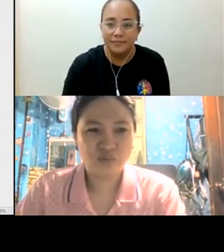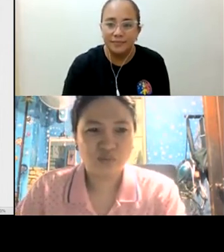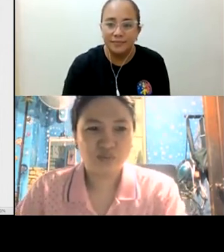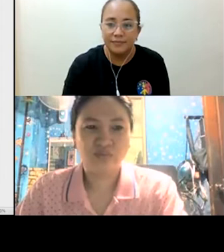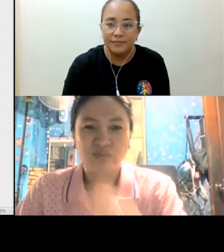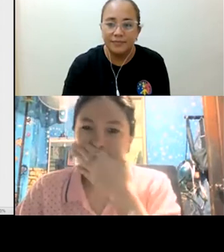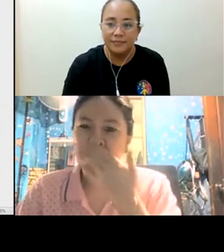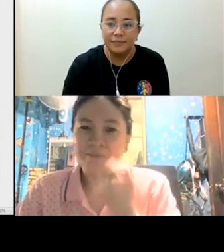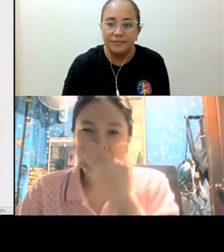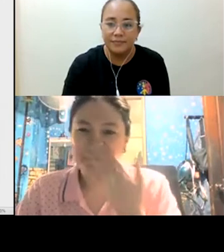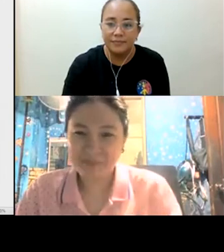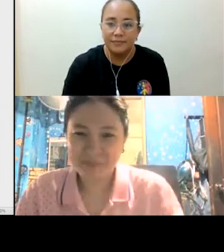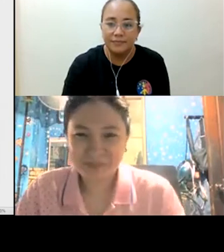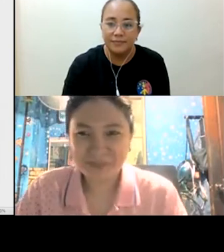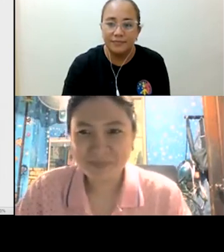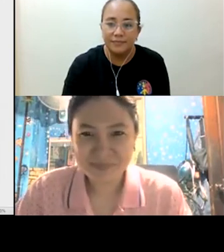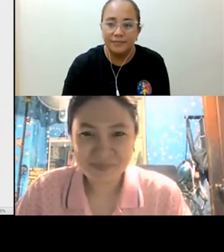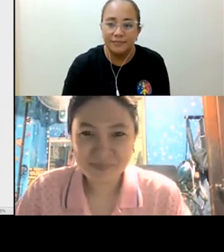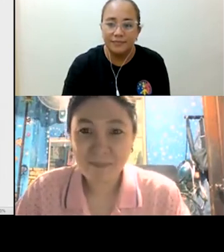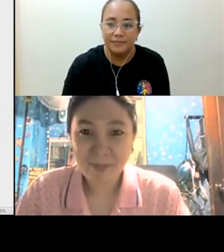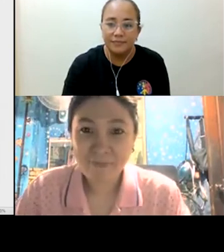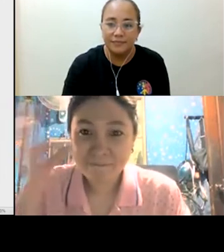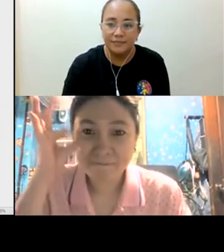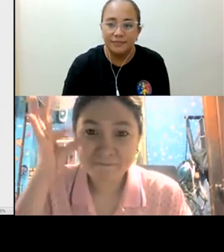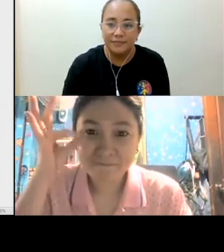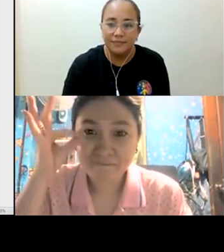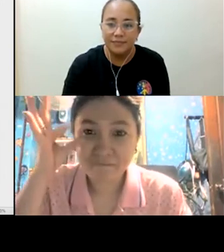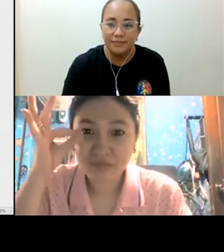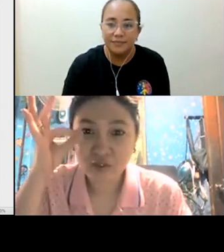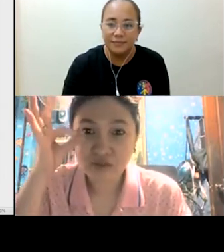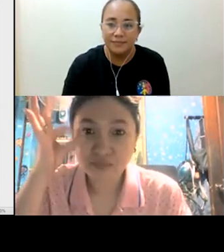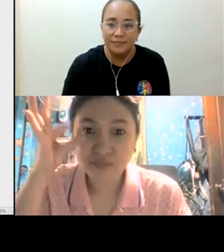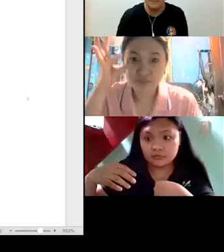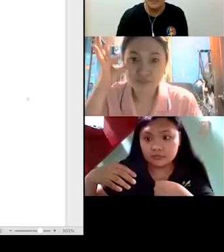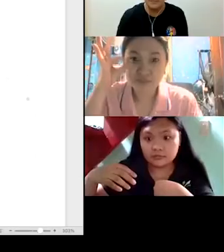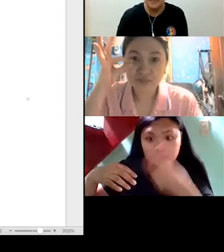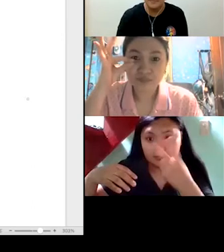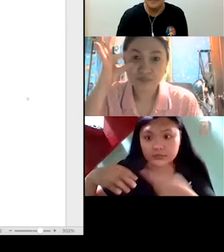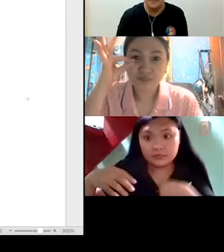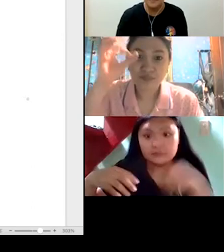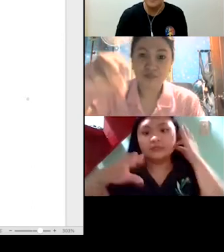Meng, you're done? Meng? Hello, Meng. Meng, are you done?